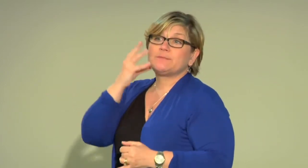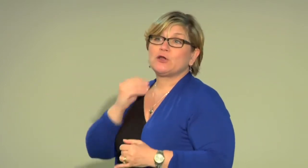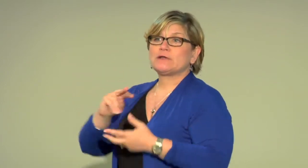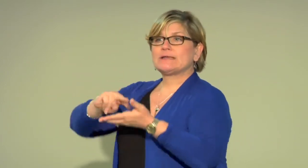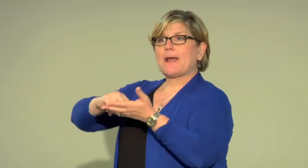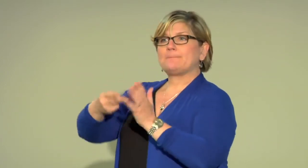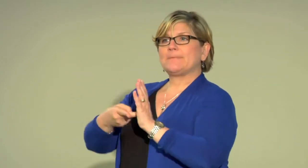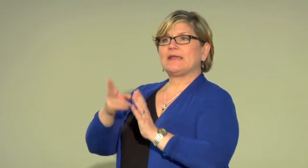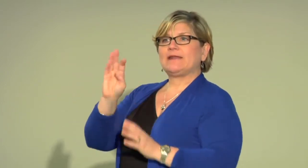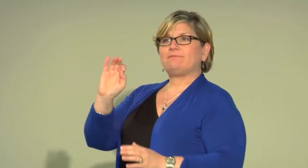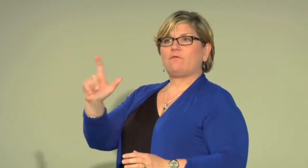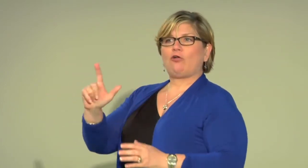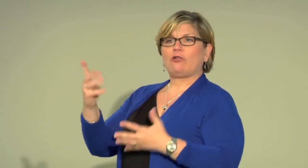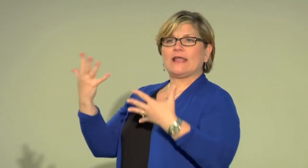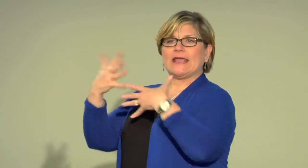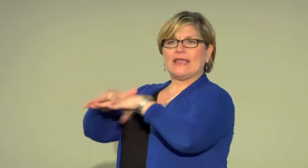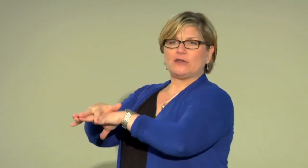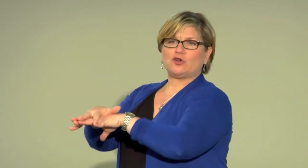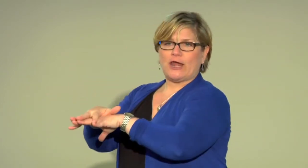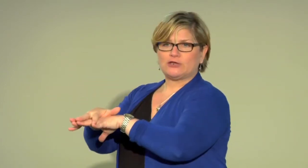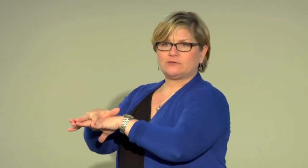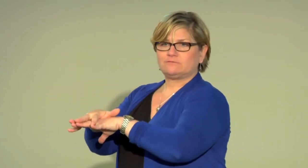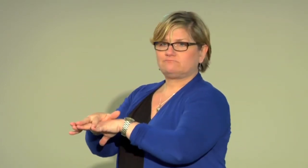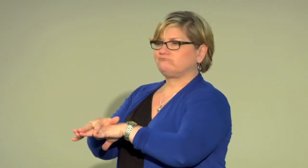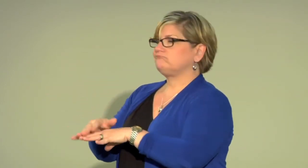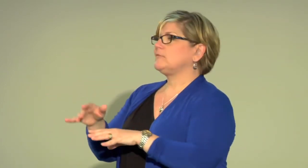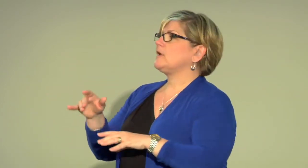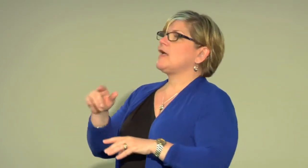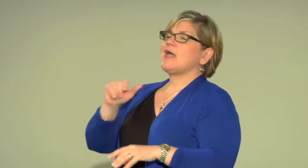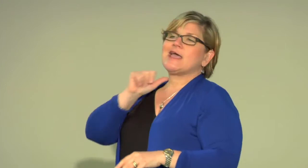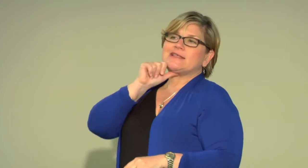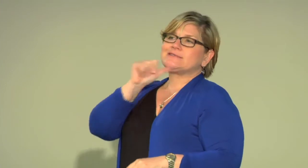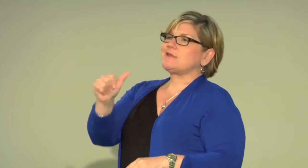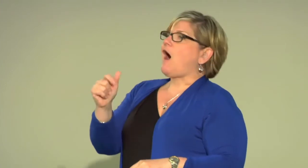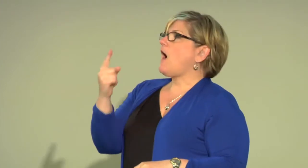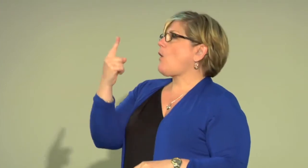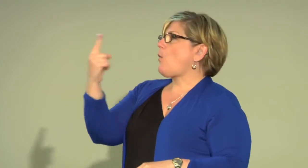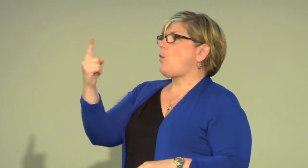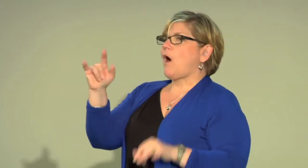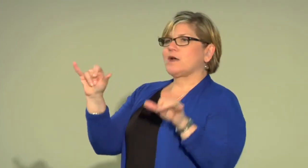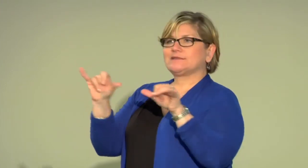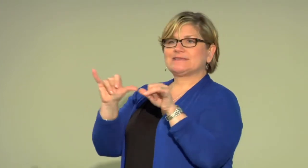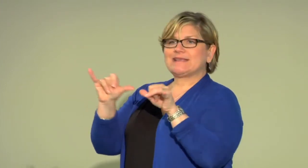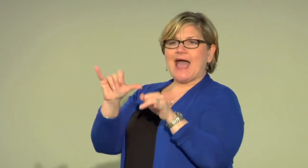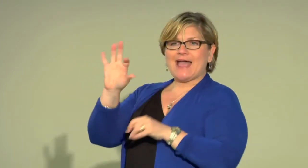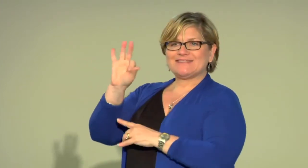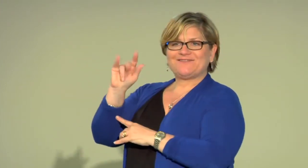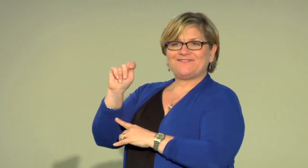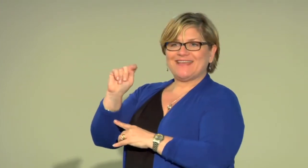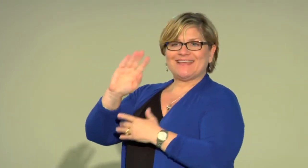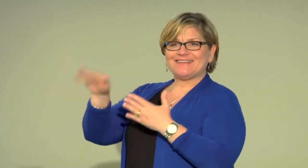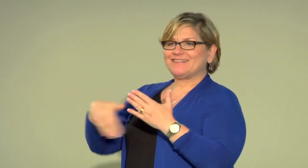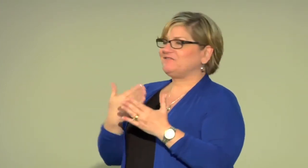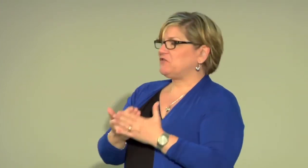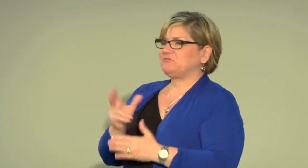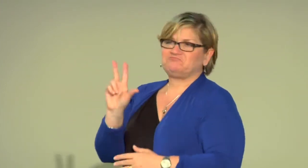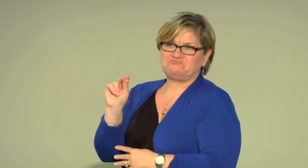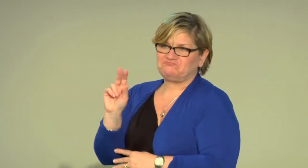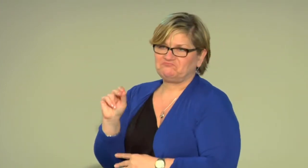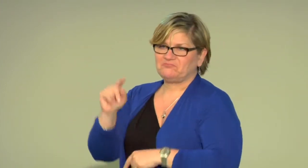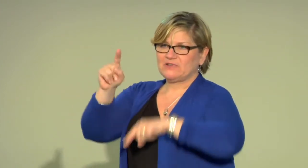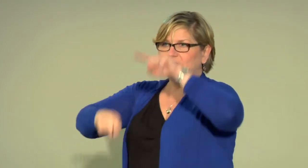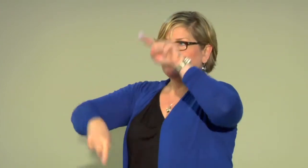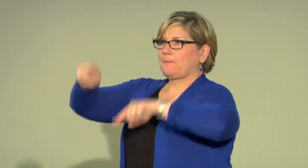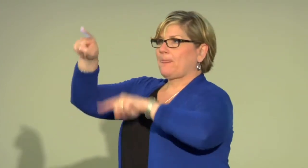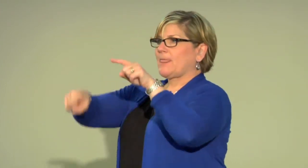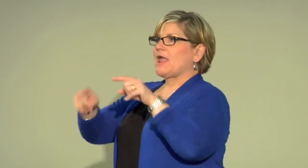And we would like for individuals to experience meaningful integration. It wouldn't be a one-size-fits-all